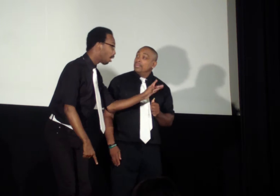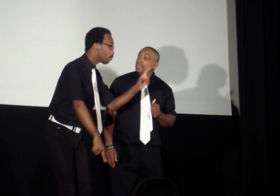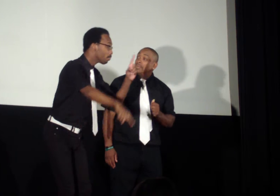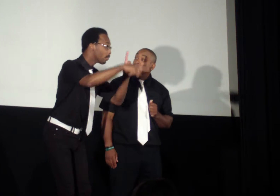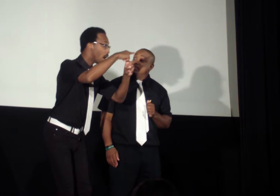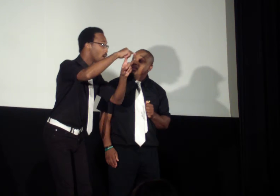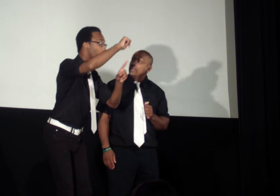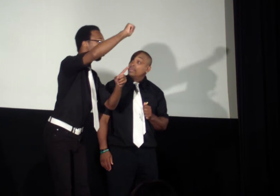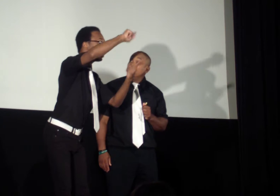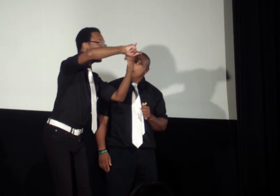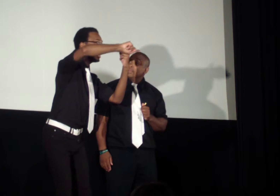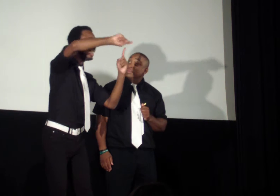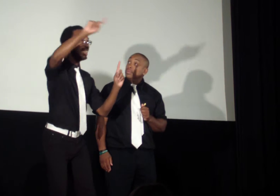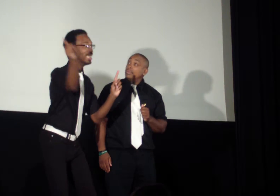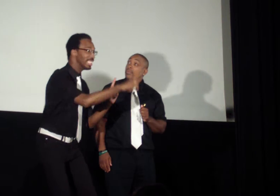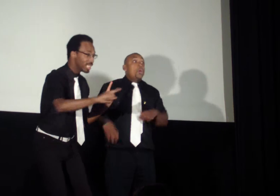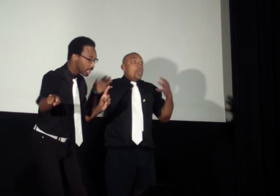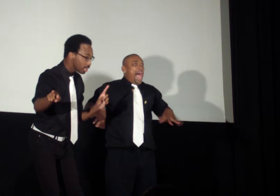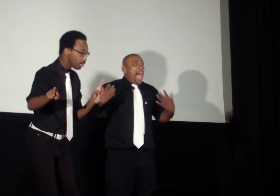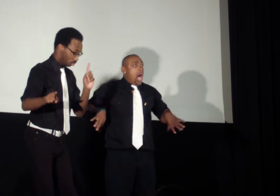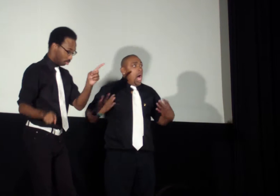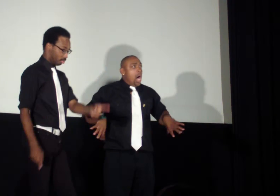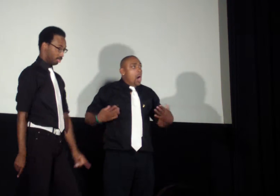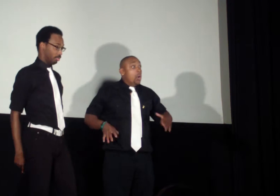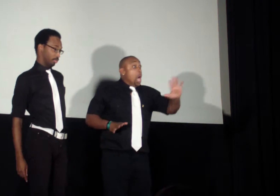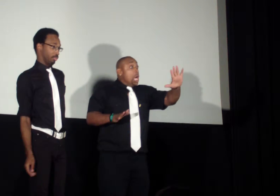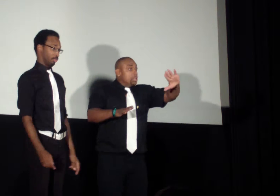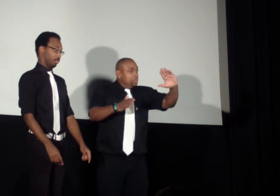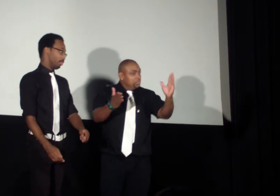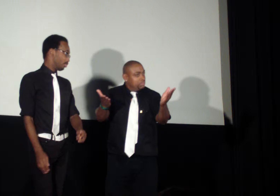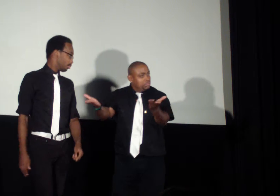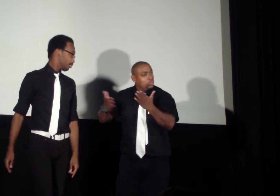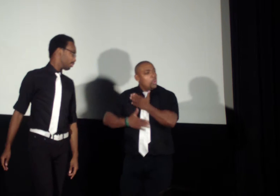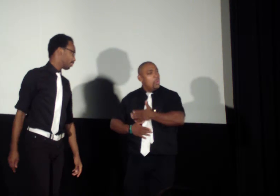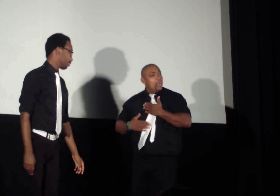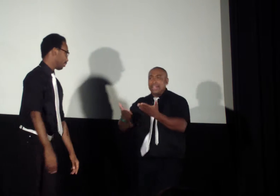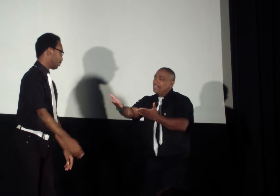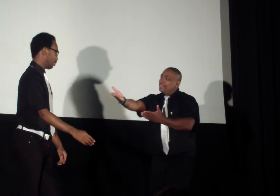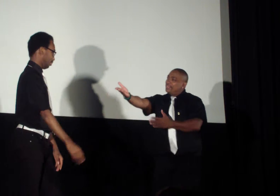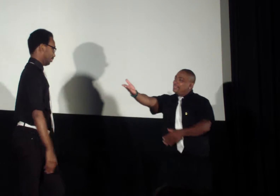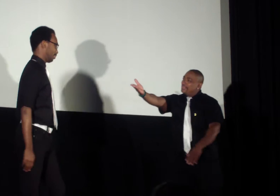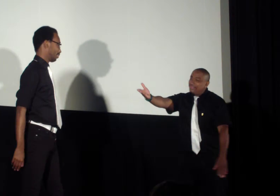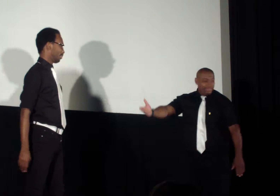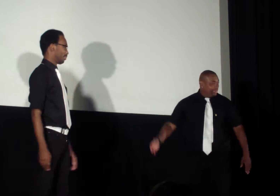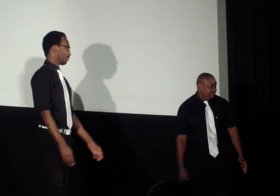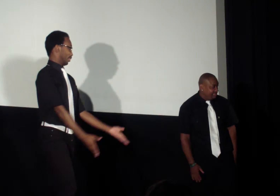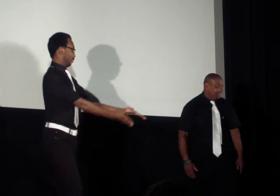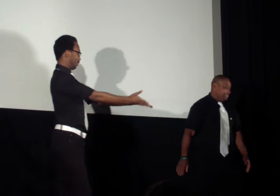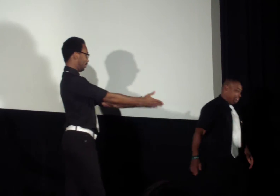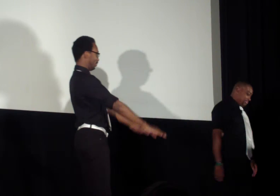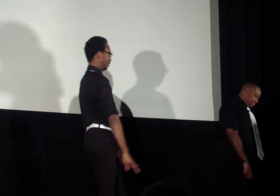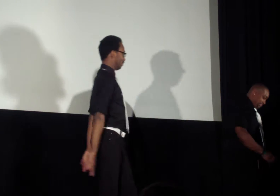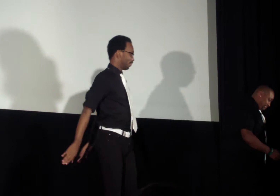Hold on. Plus, I'm going to do an A through Z poem about a haunted house. Take it away, man. Take it away.